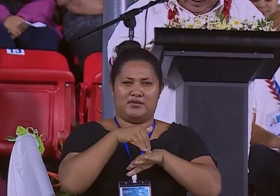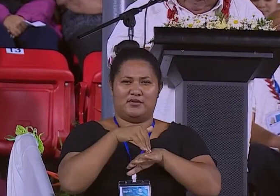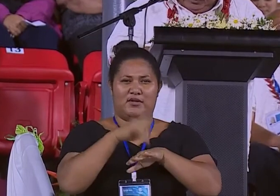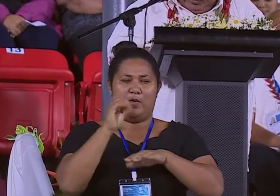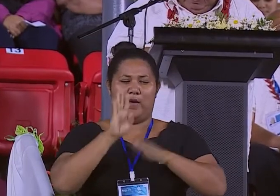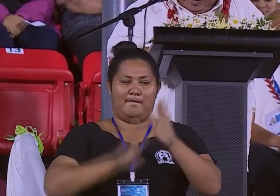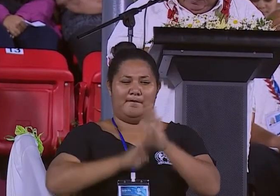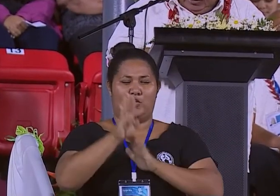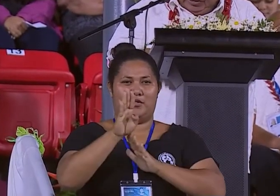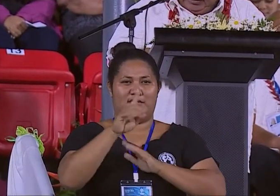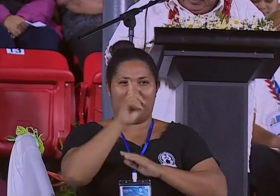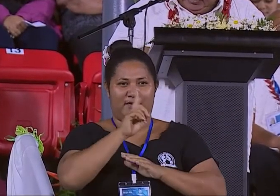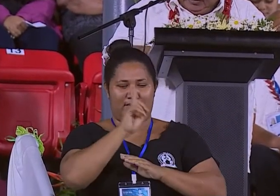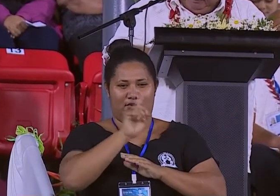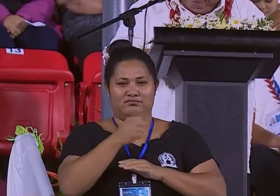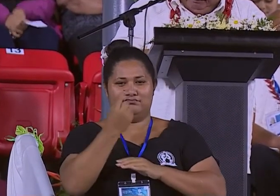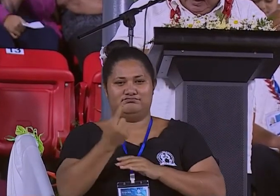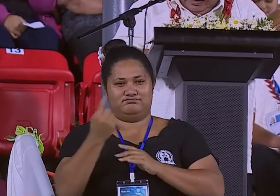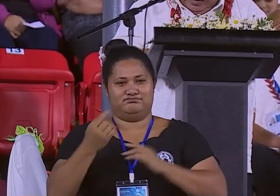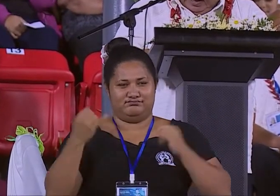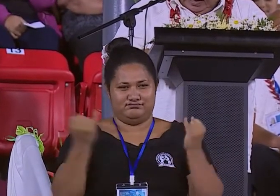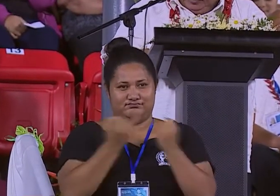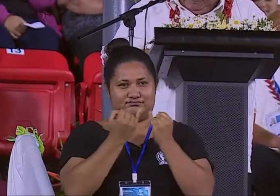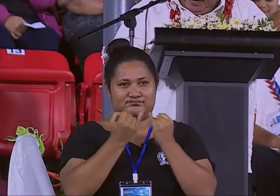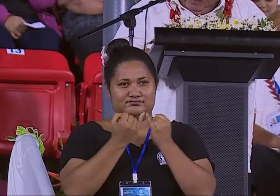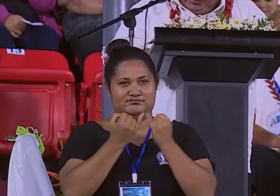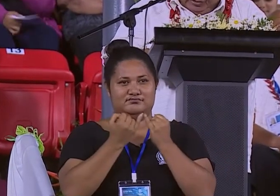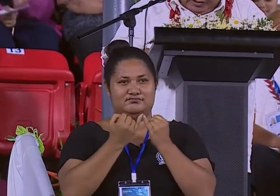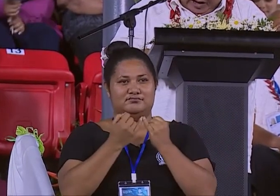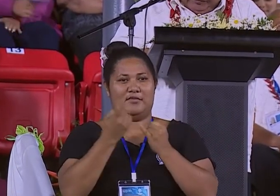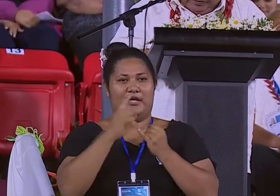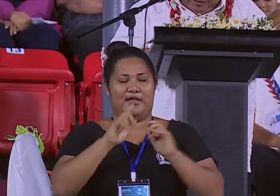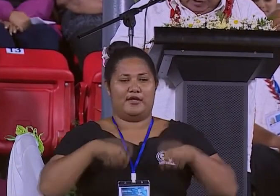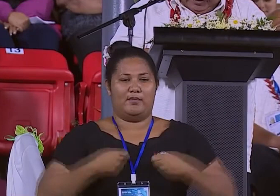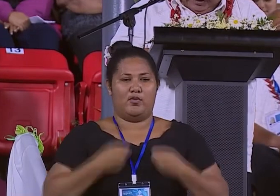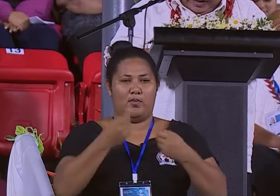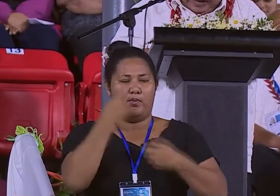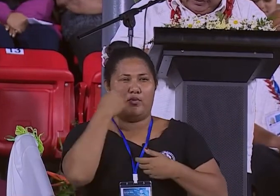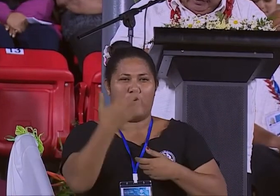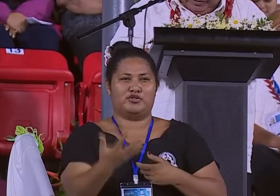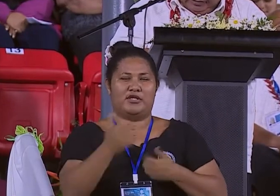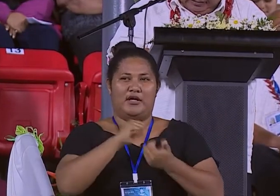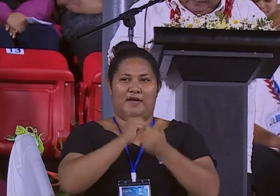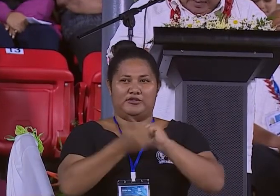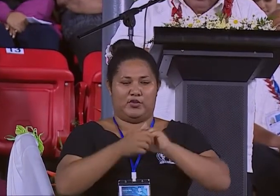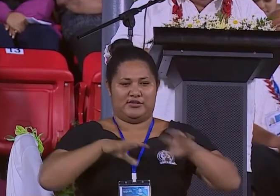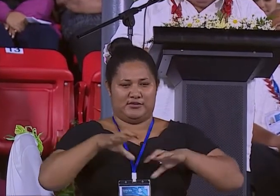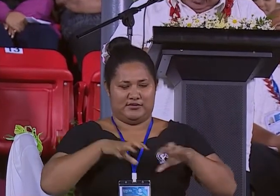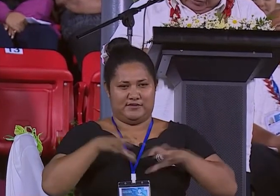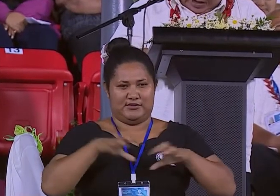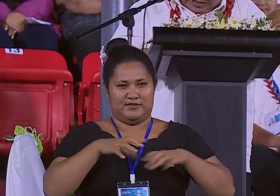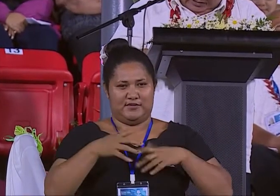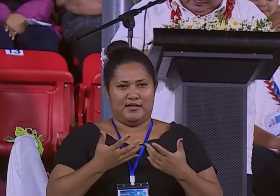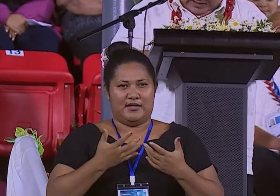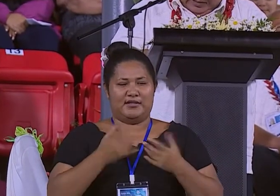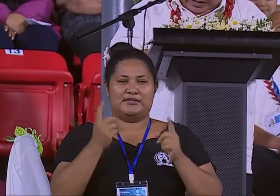building people-to-people connectivity and the promotion of sporting activities,